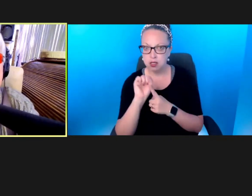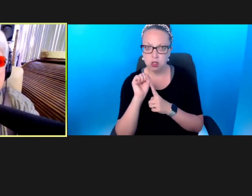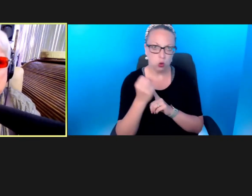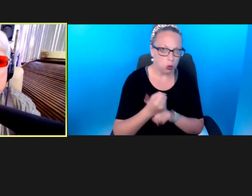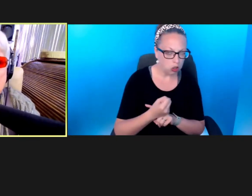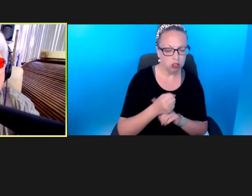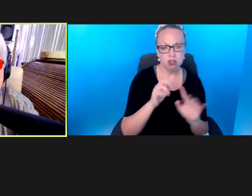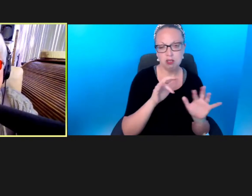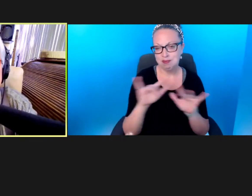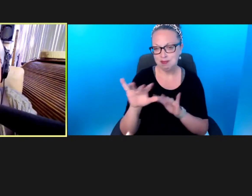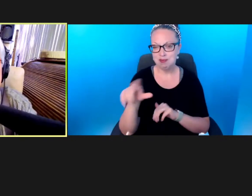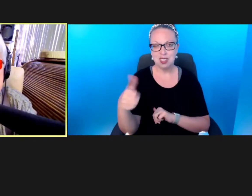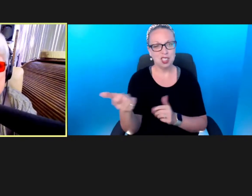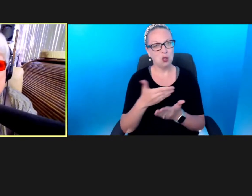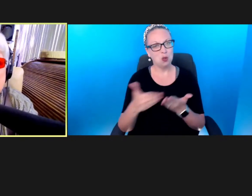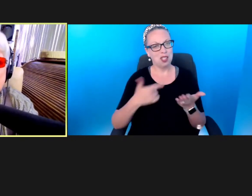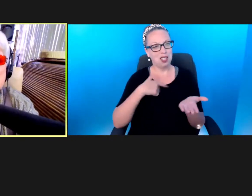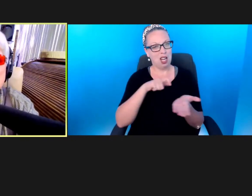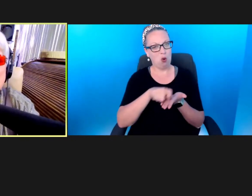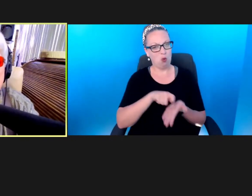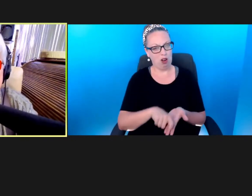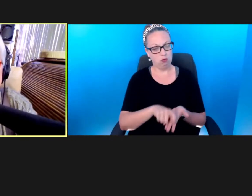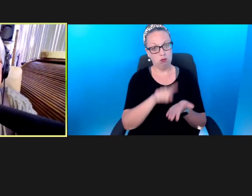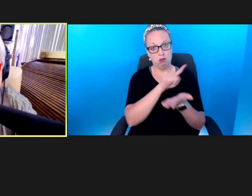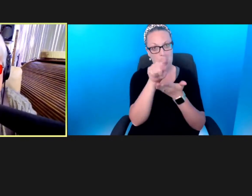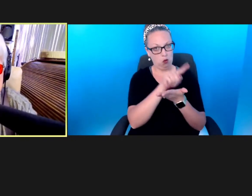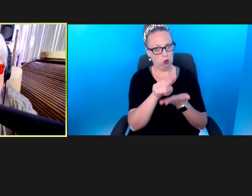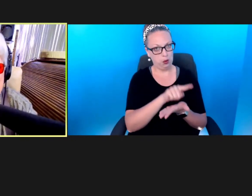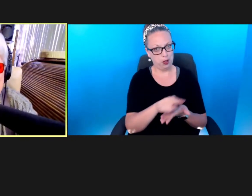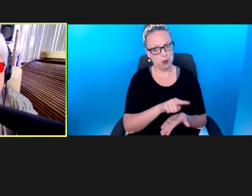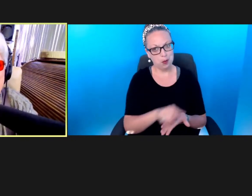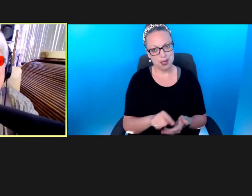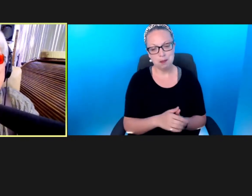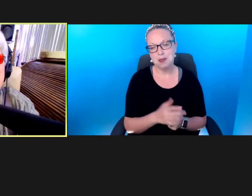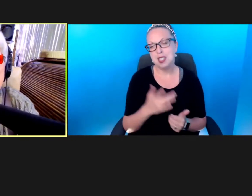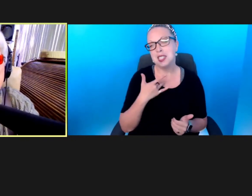other things I've written about on a weekly basis. They usually appear on Wednesday.